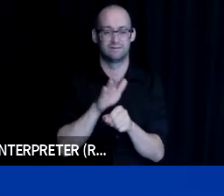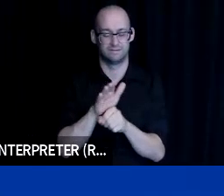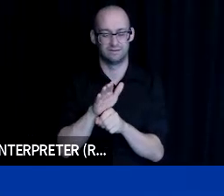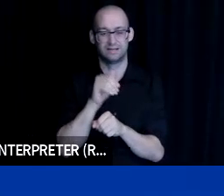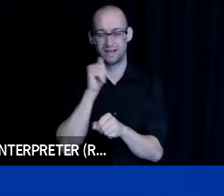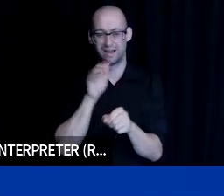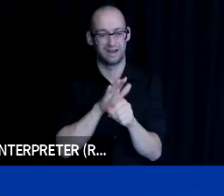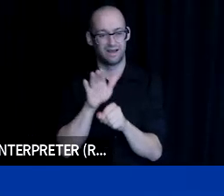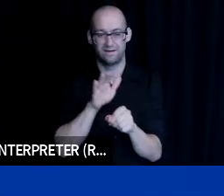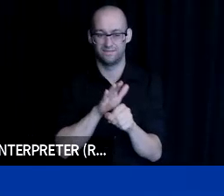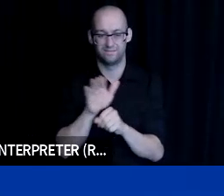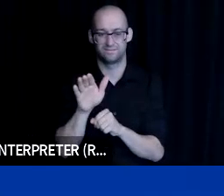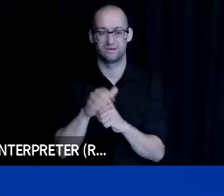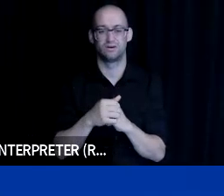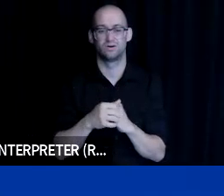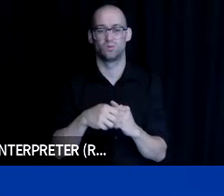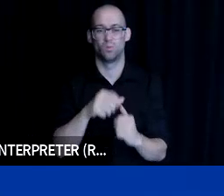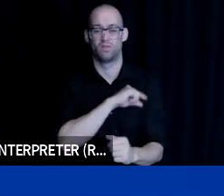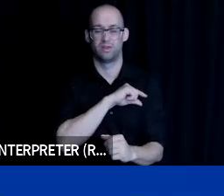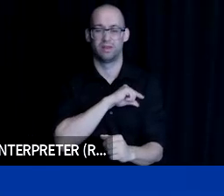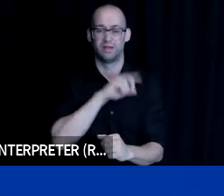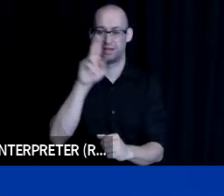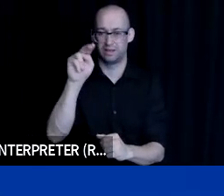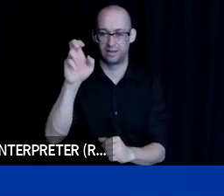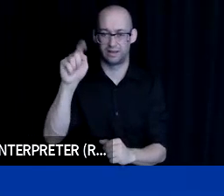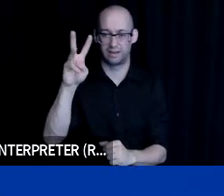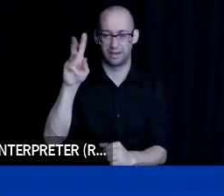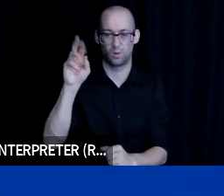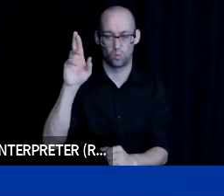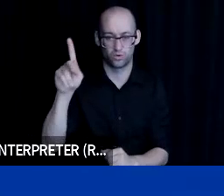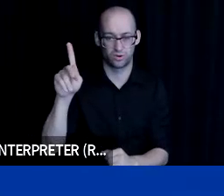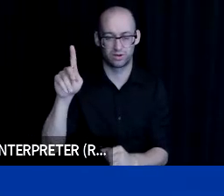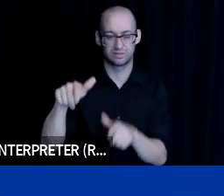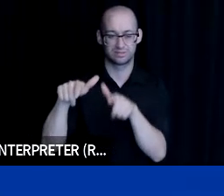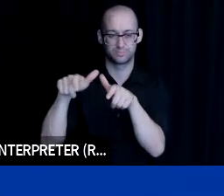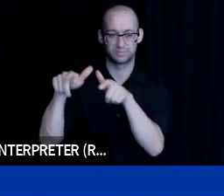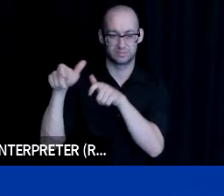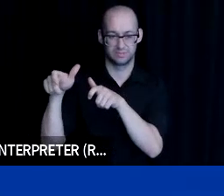but just want to make sure that we're very clear. So lack of quality network speed